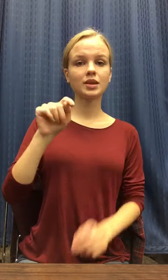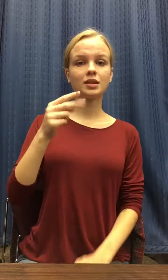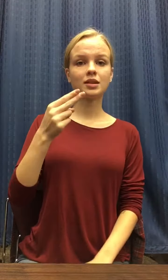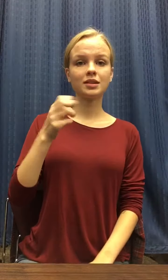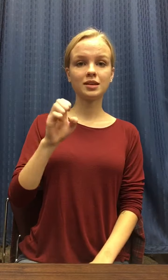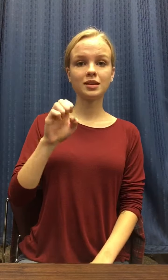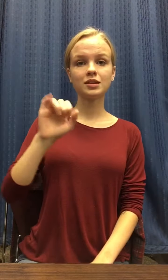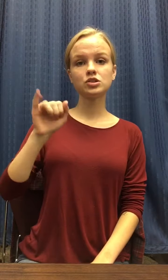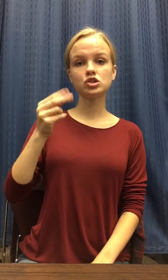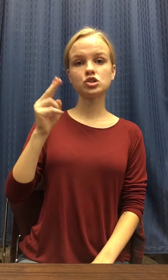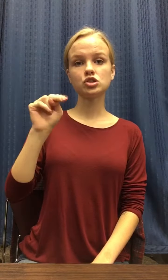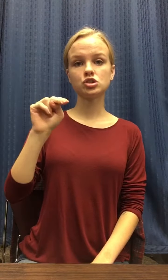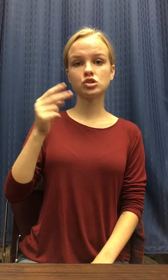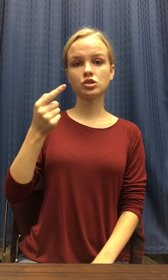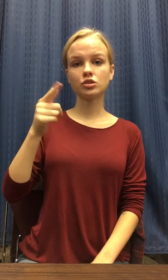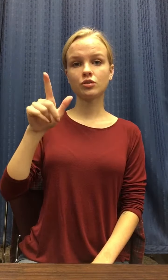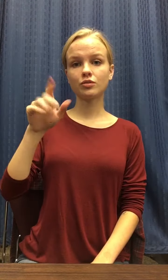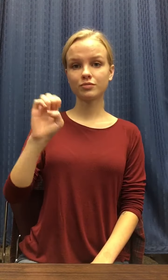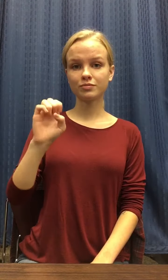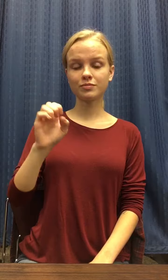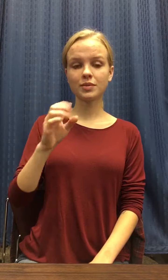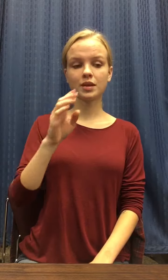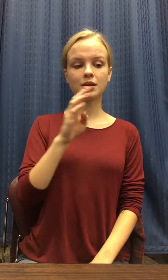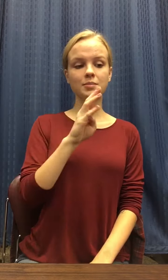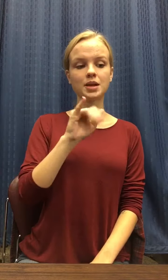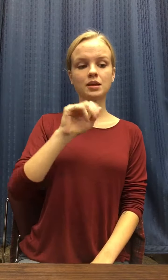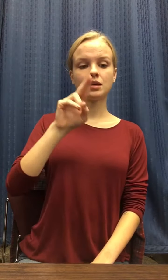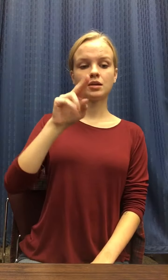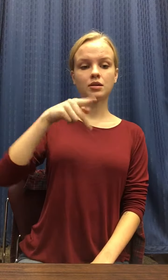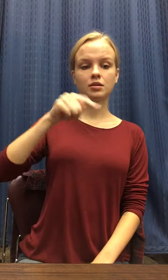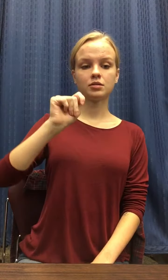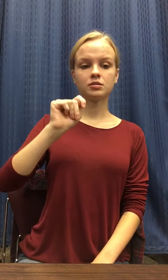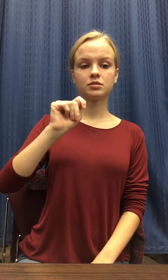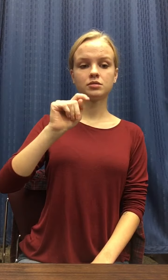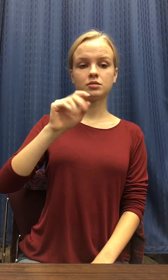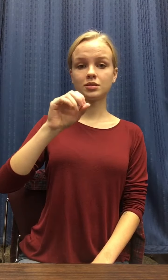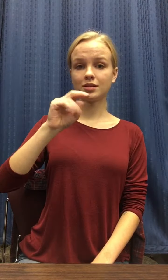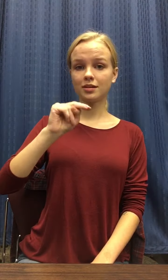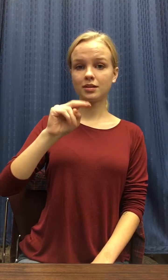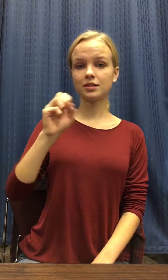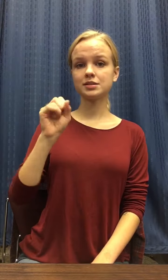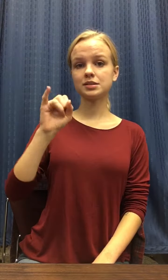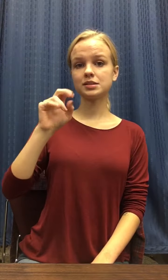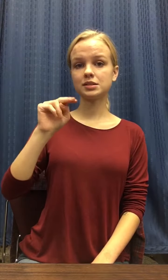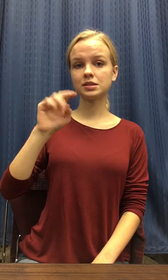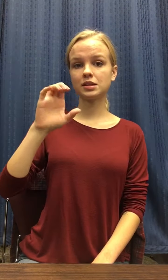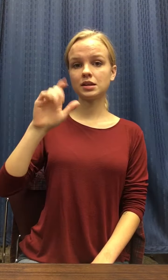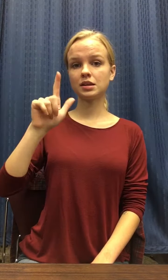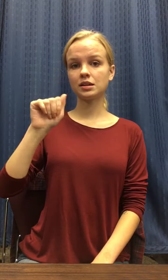his book, The Jungle, about the meatpacking industry and the condition that workers were forced to work